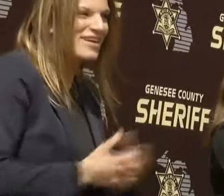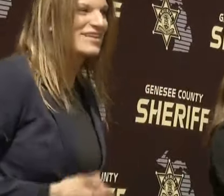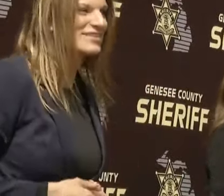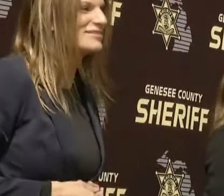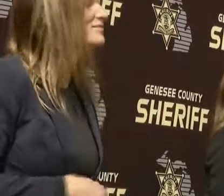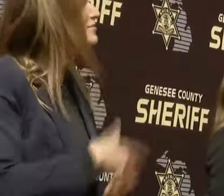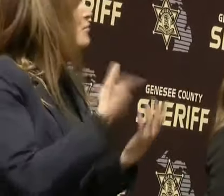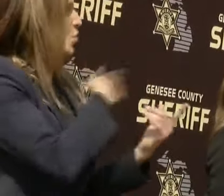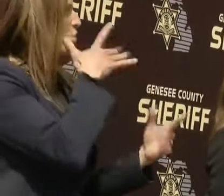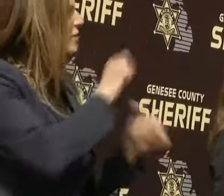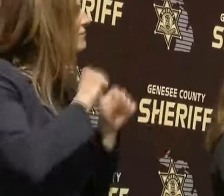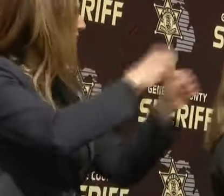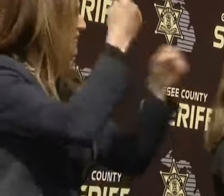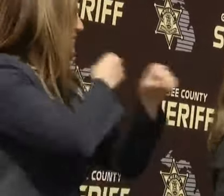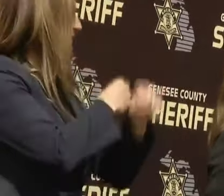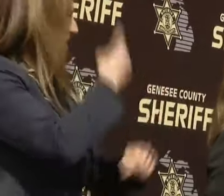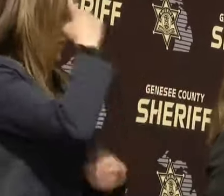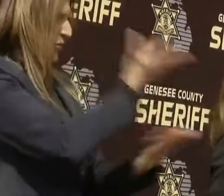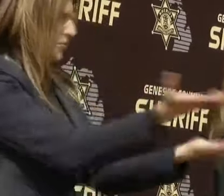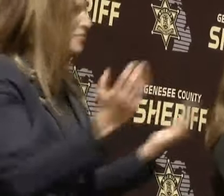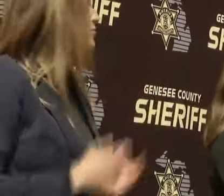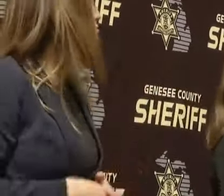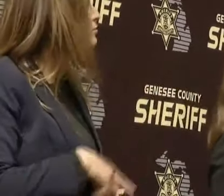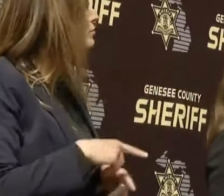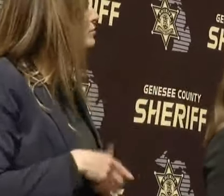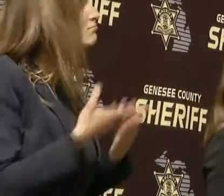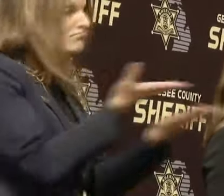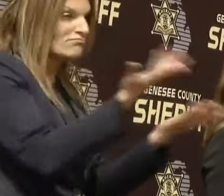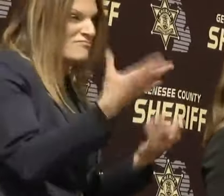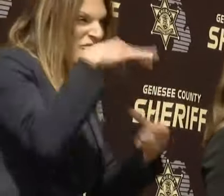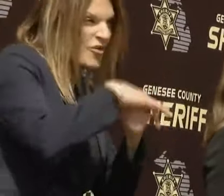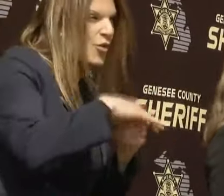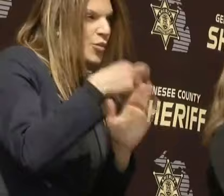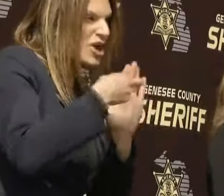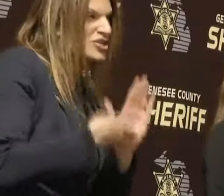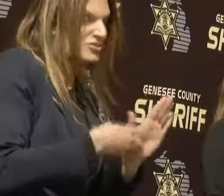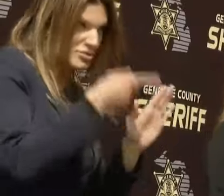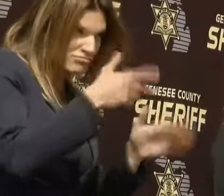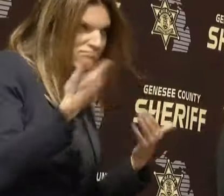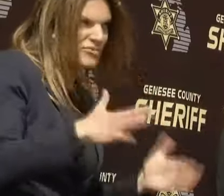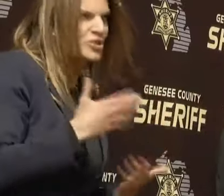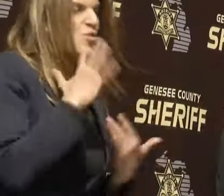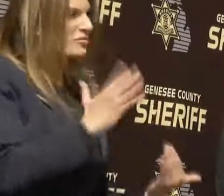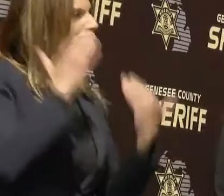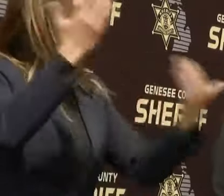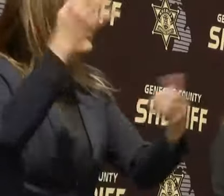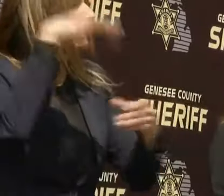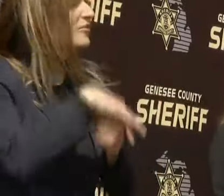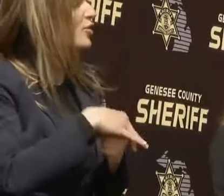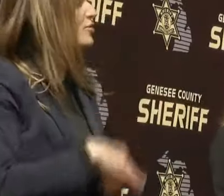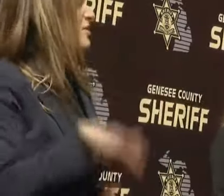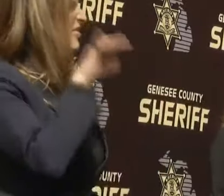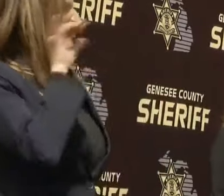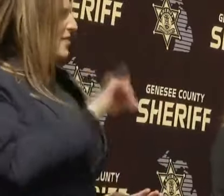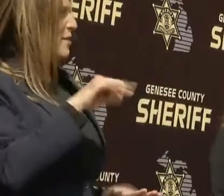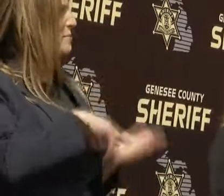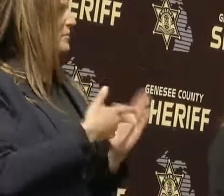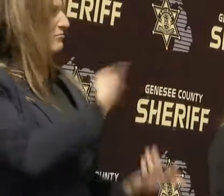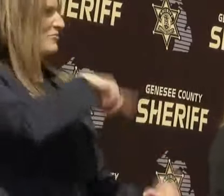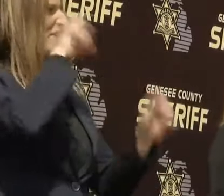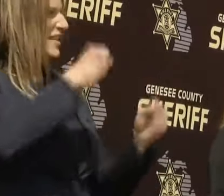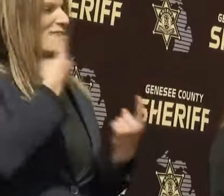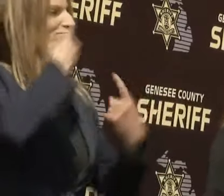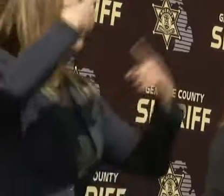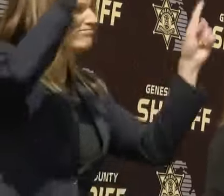sure that your voices are heard. And when you register to vote and get engaged as a citizen in this state, we can work harder and